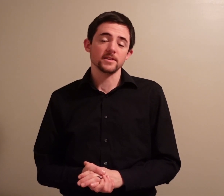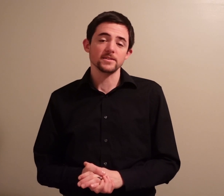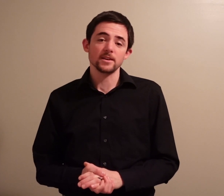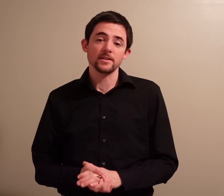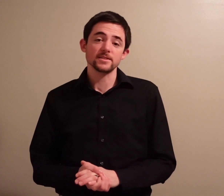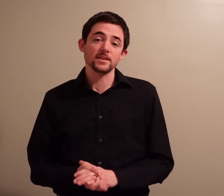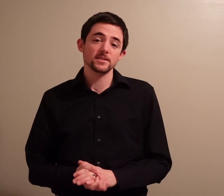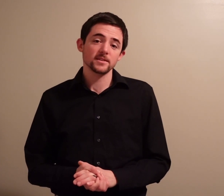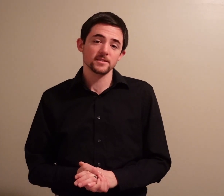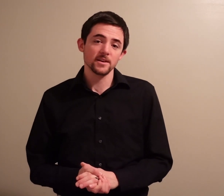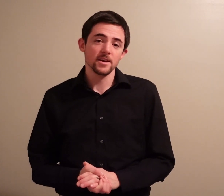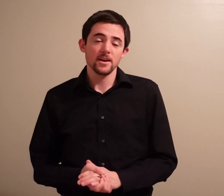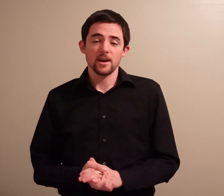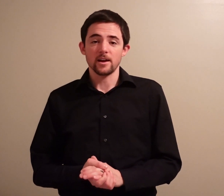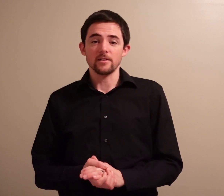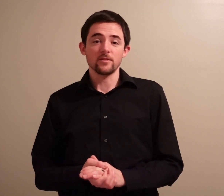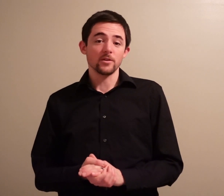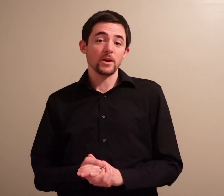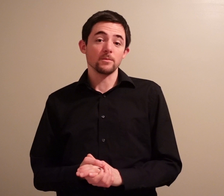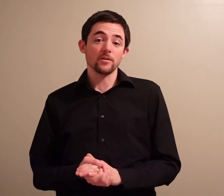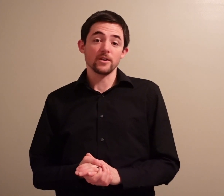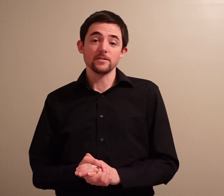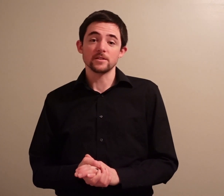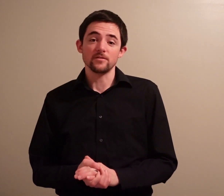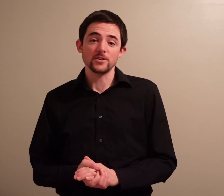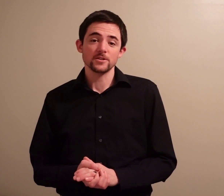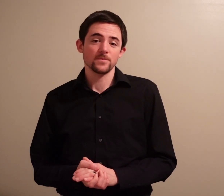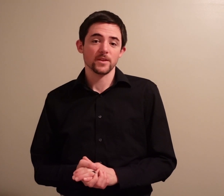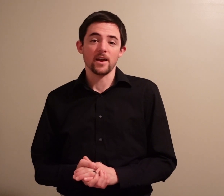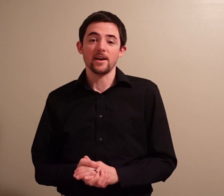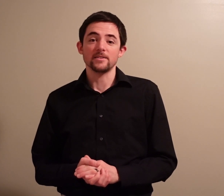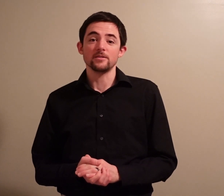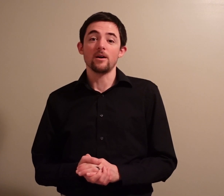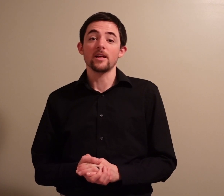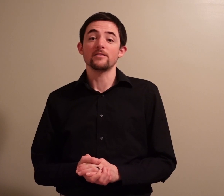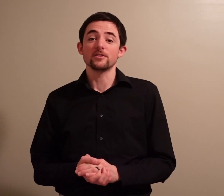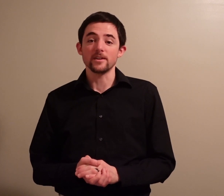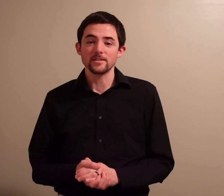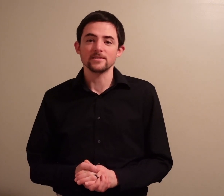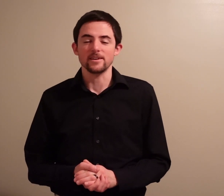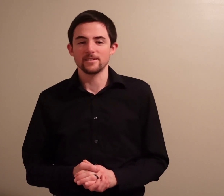these sentences. And I look forward to making more videos in the future. And you all have a great day.